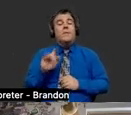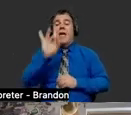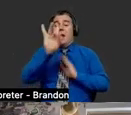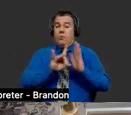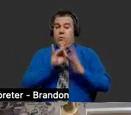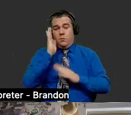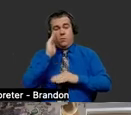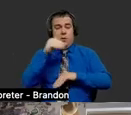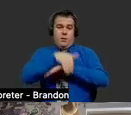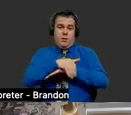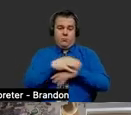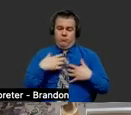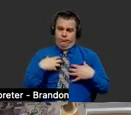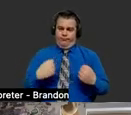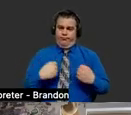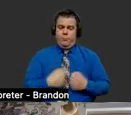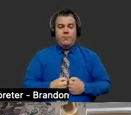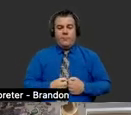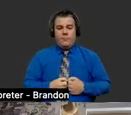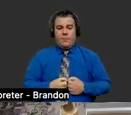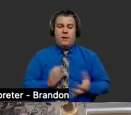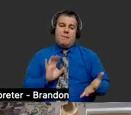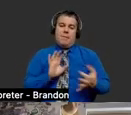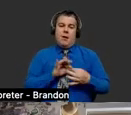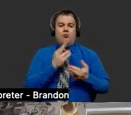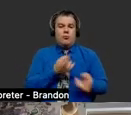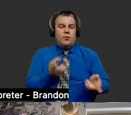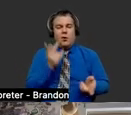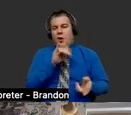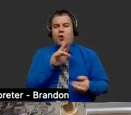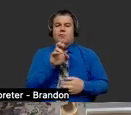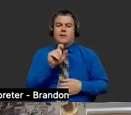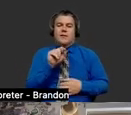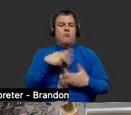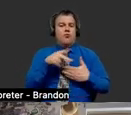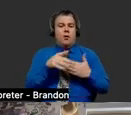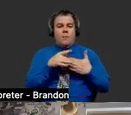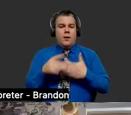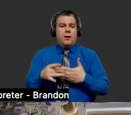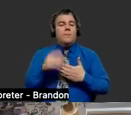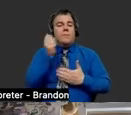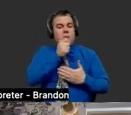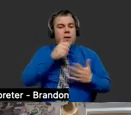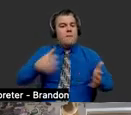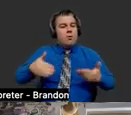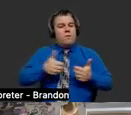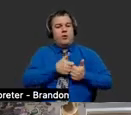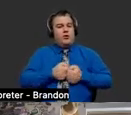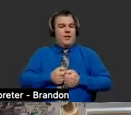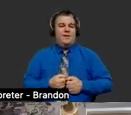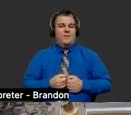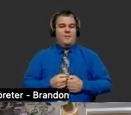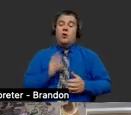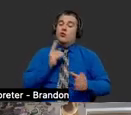repair and recharge. Plug into resources like the Reset Program Guide and daily motivational texts. Join